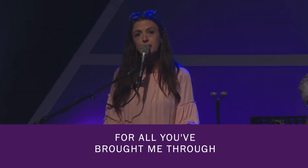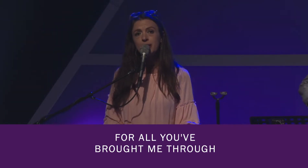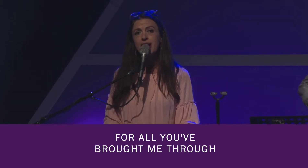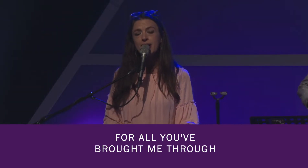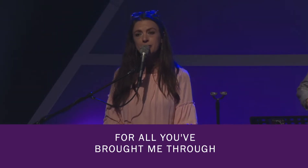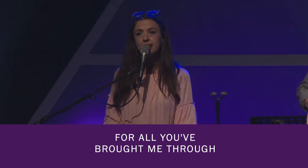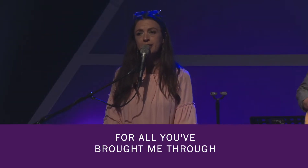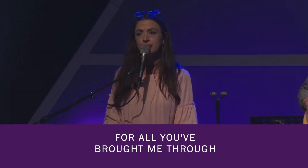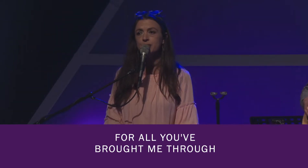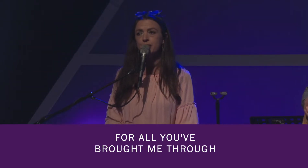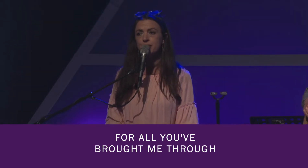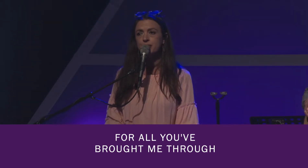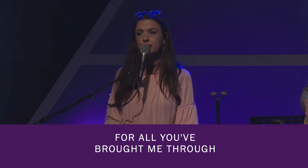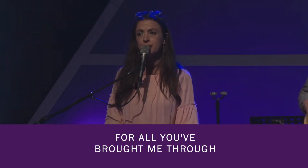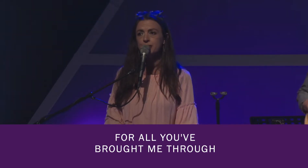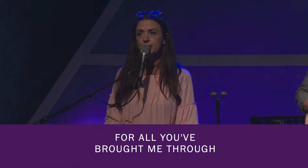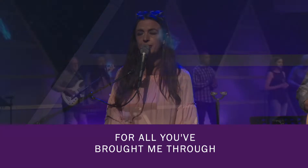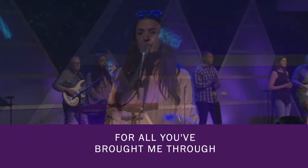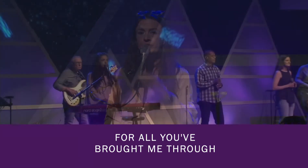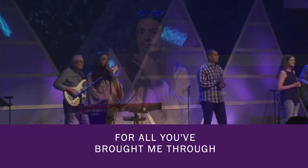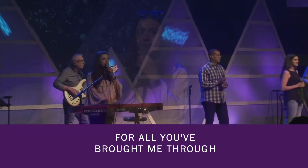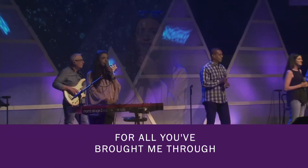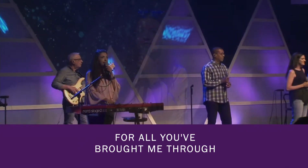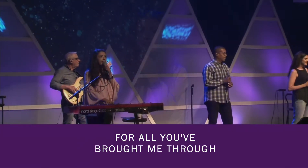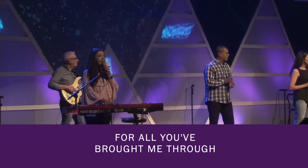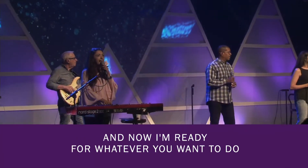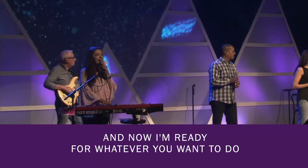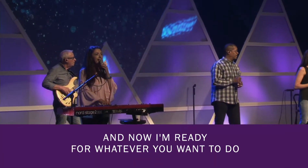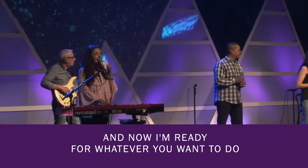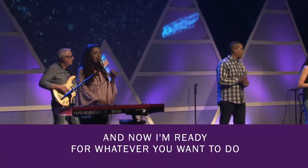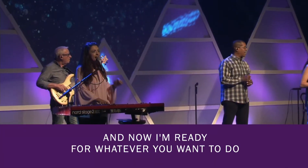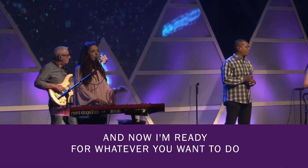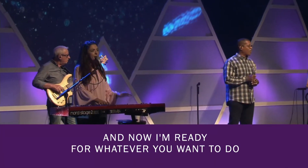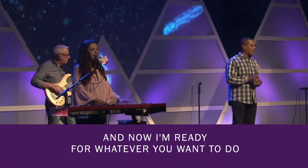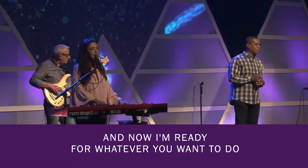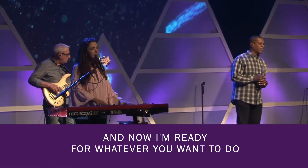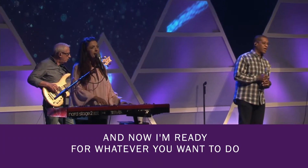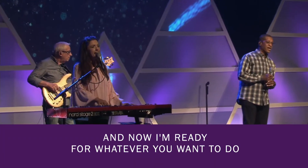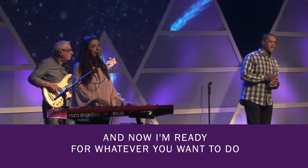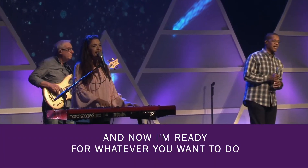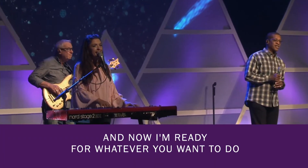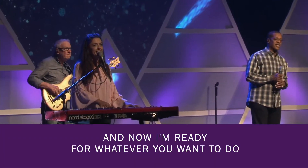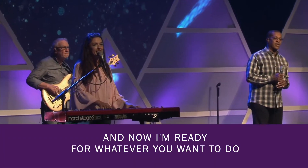all you brought me through. And now